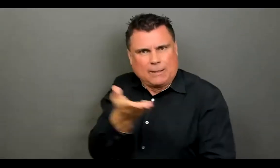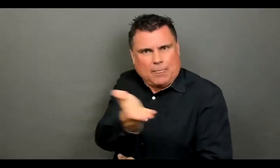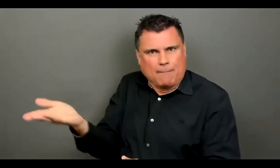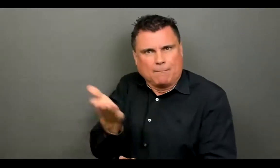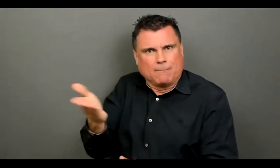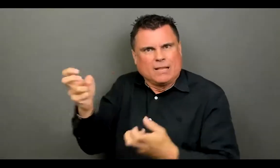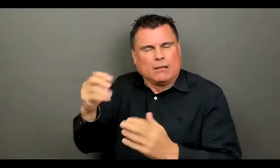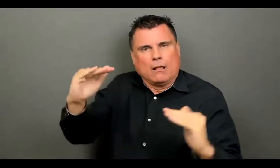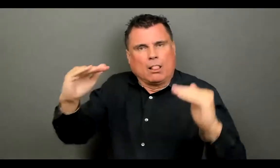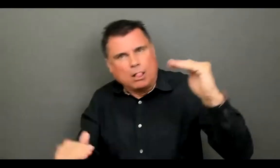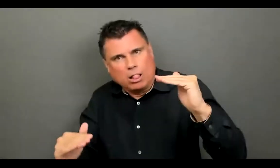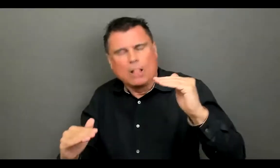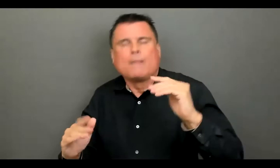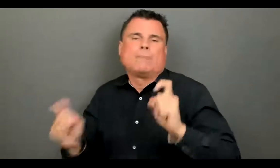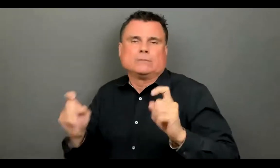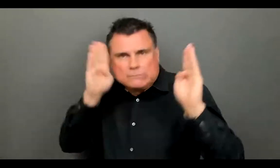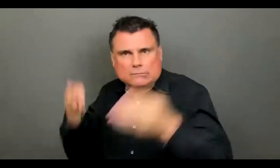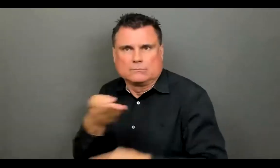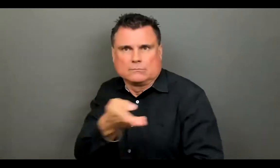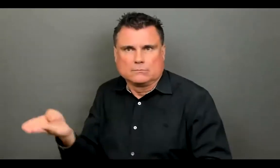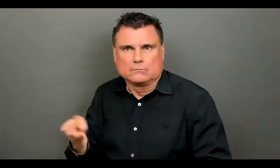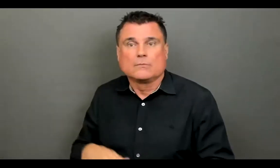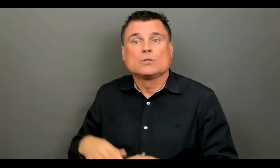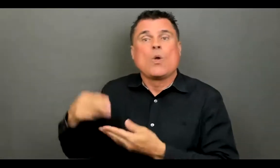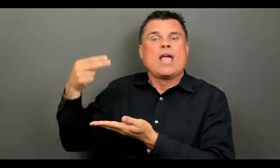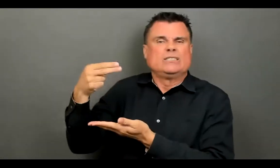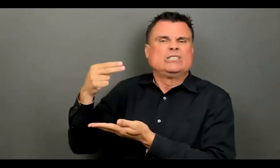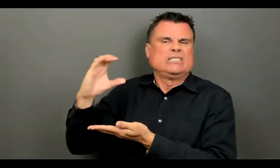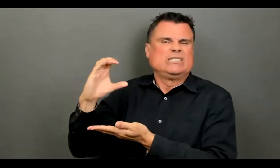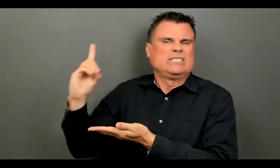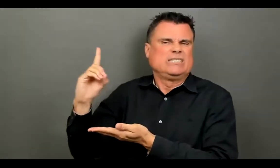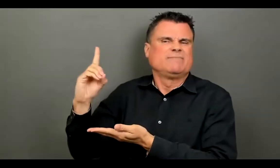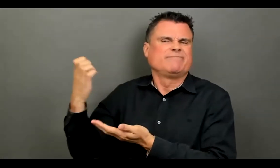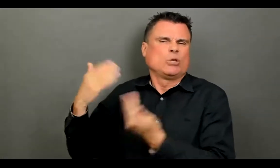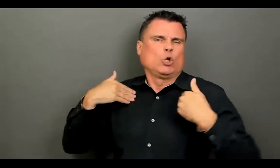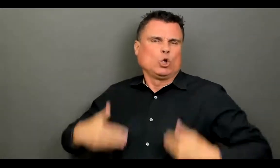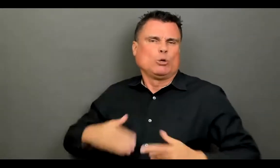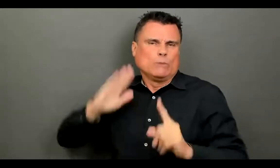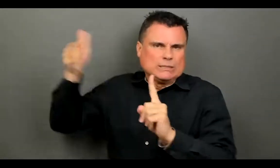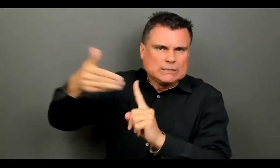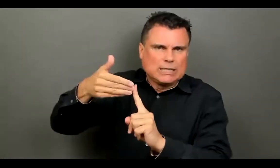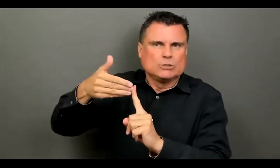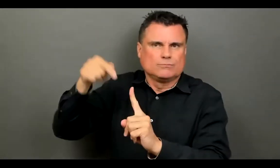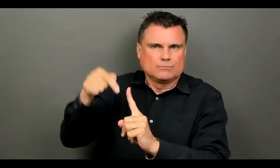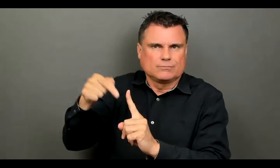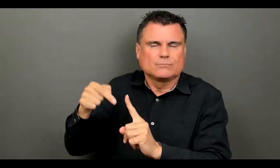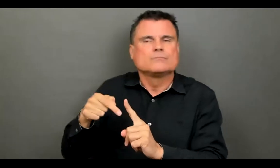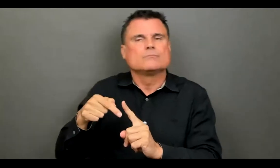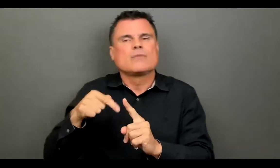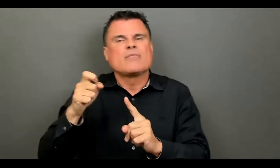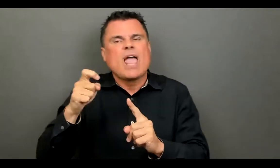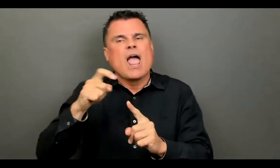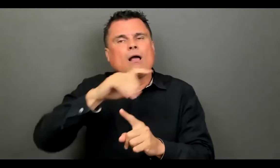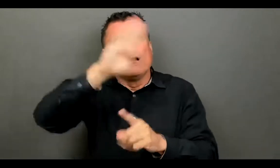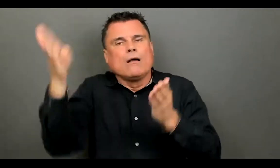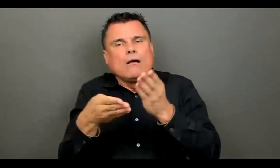methods, we found can be particularly useful for marginalized groups because they often face intersecting challenges that are hard to